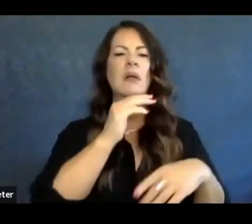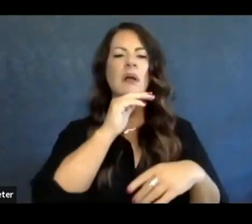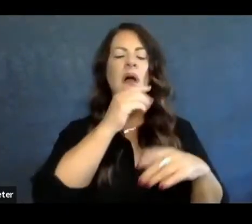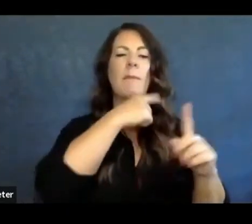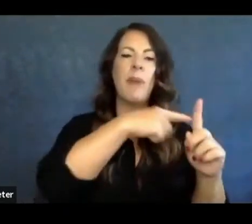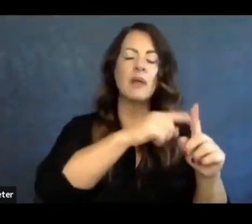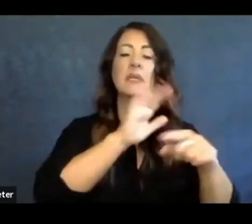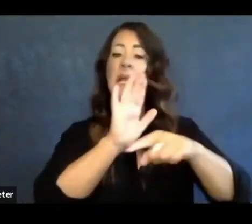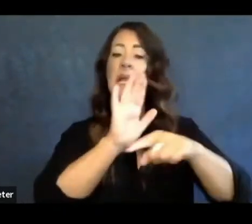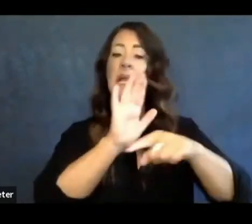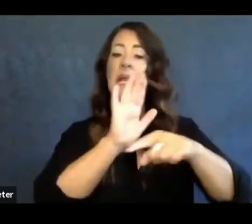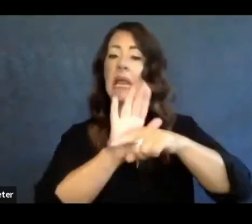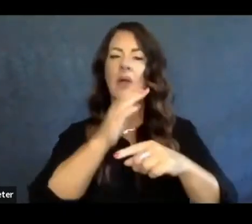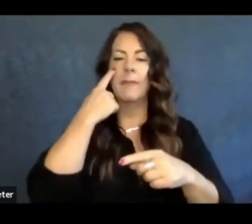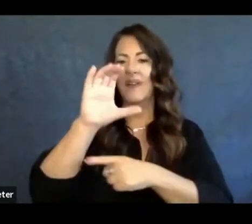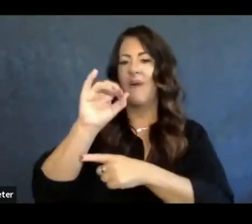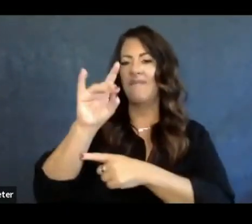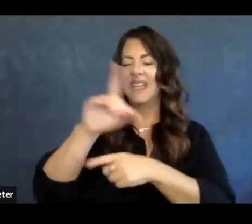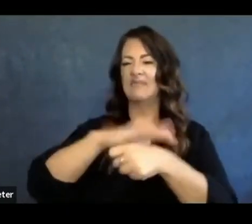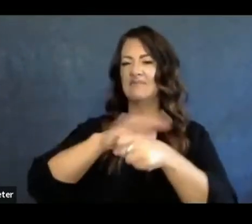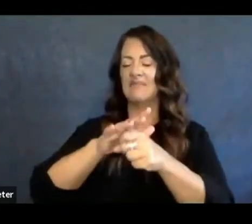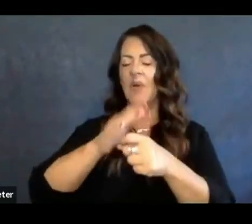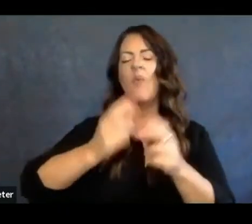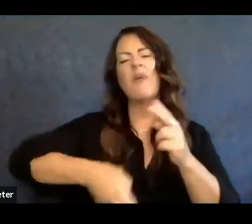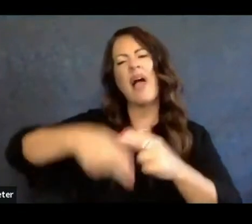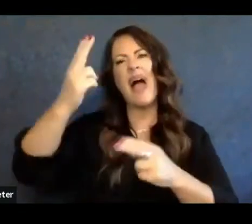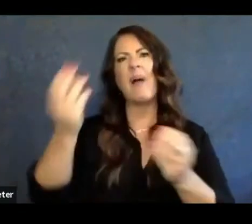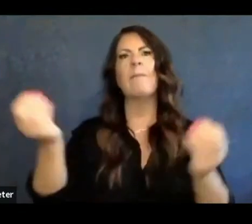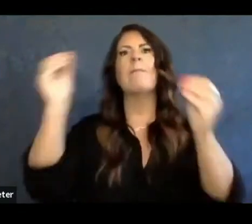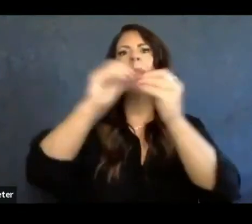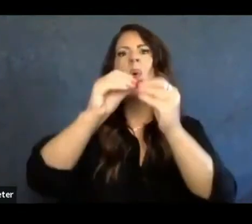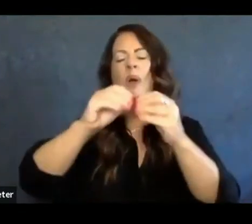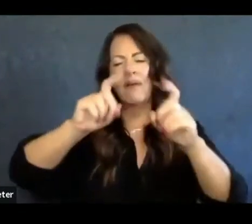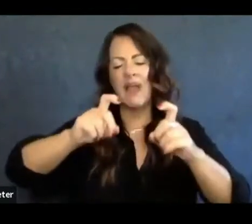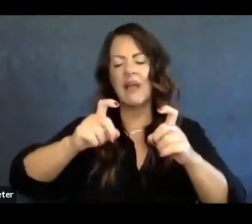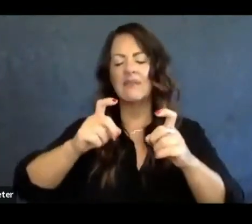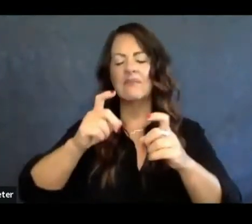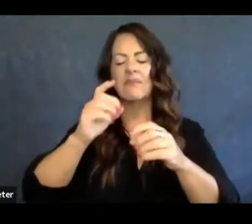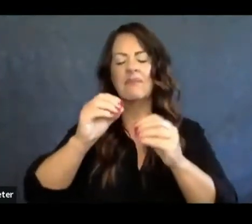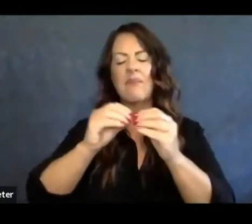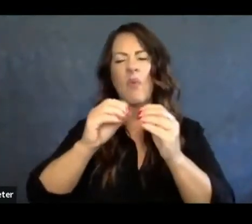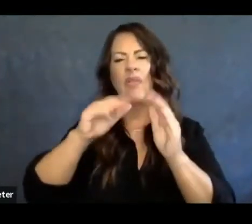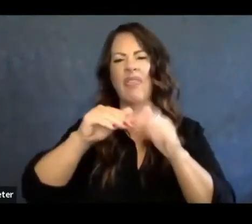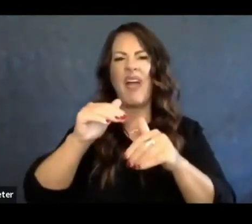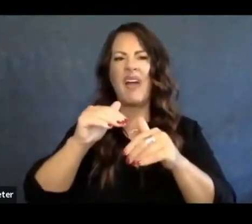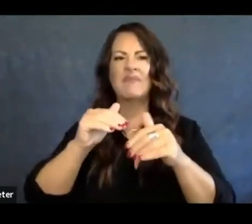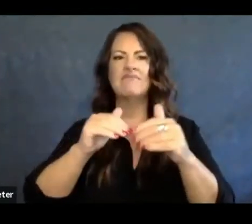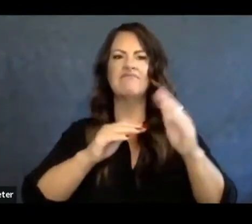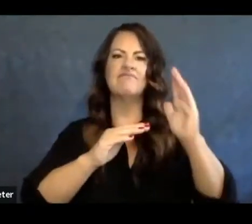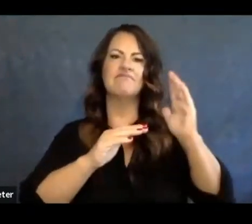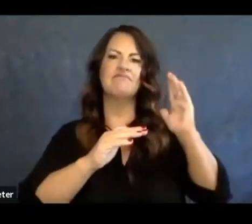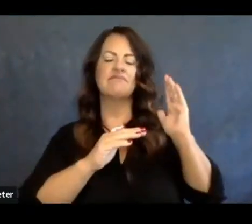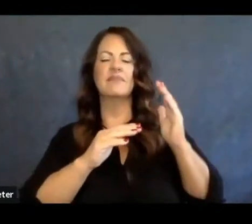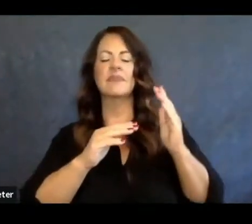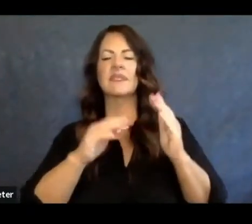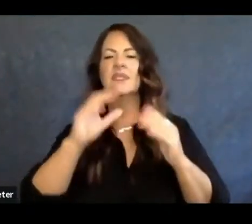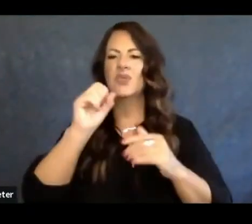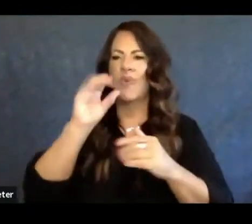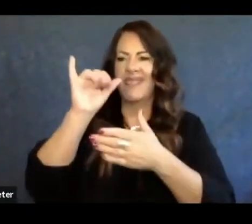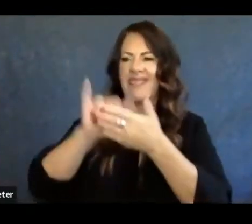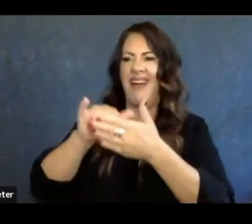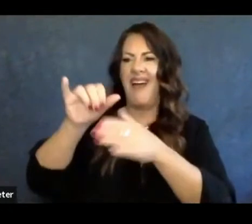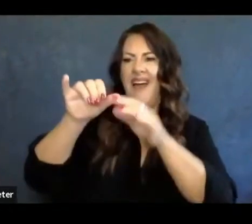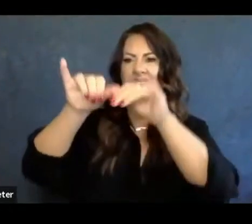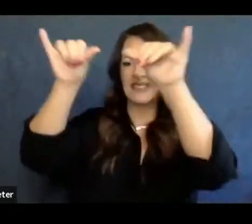Really, it requires us to build a type of system that will certainly hold all of that information